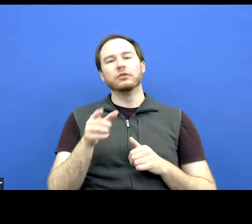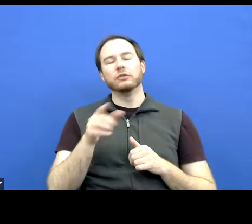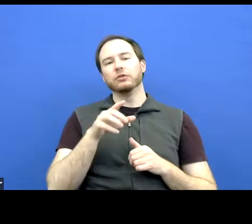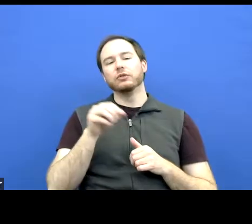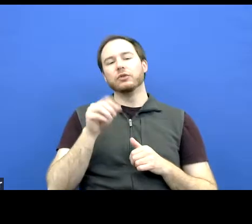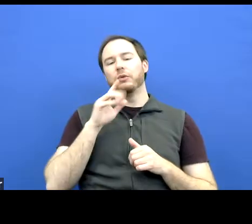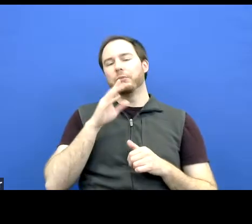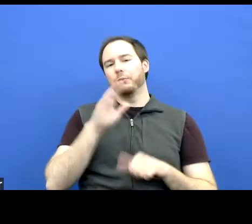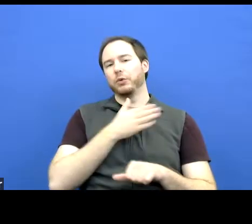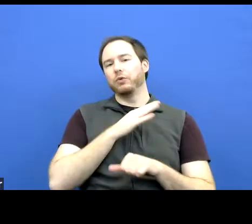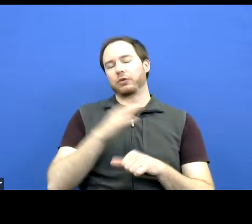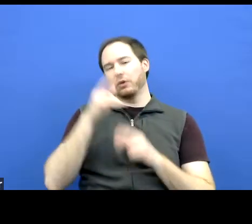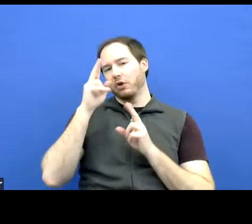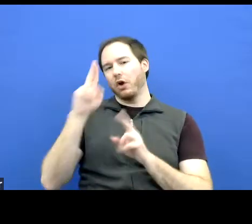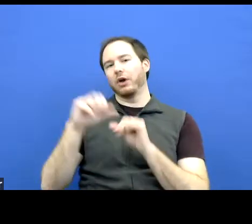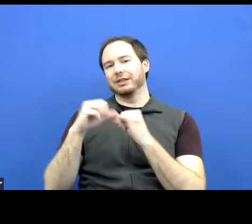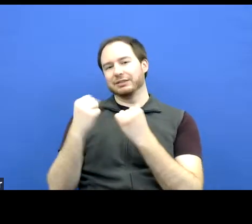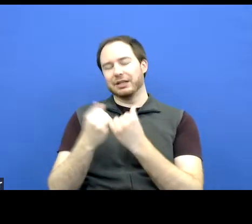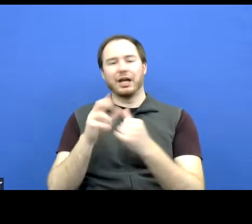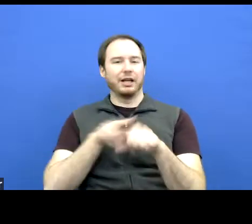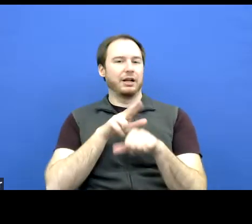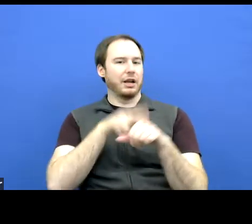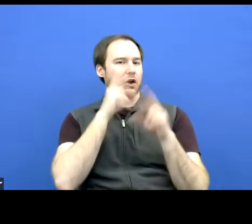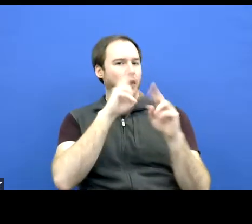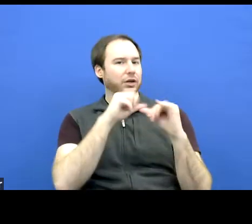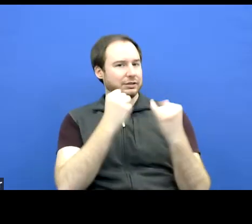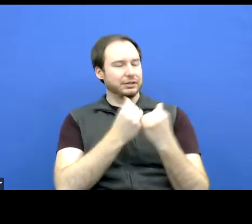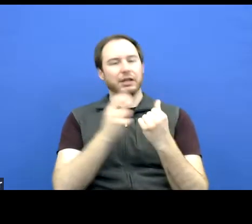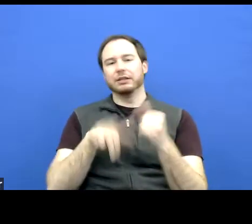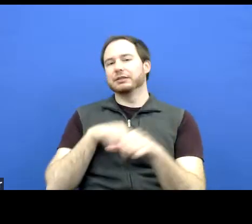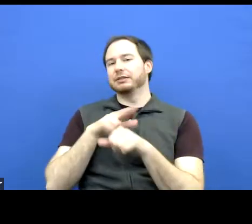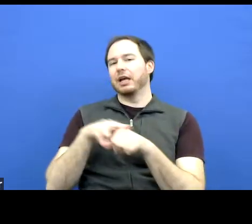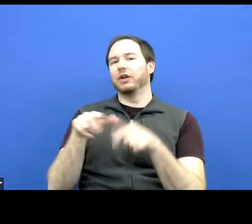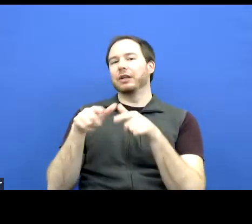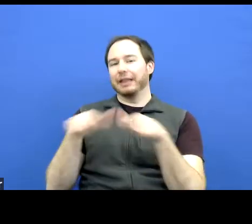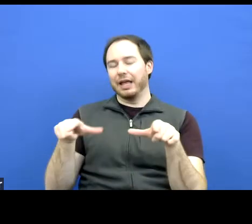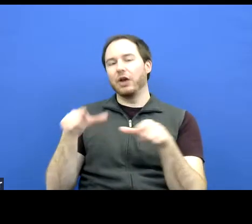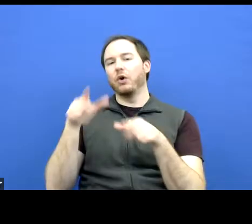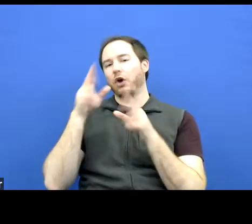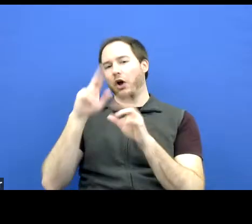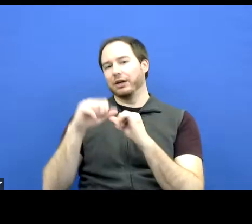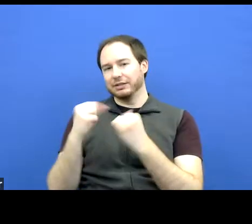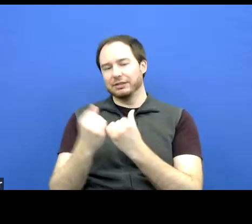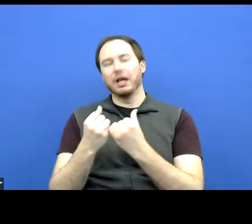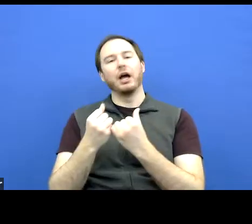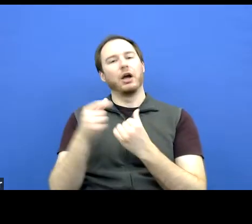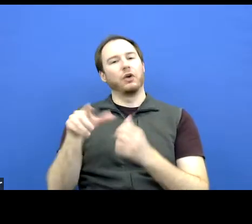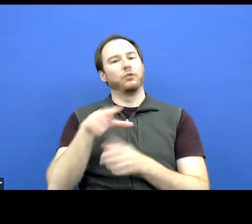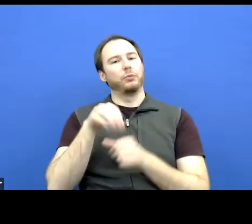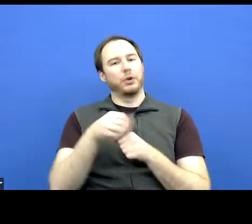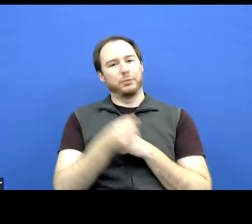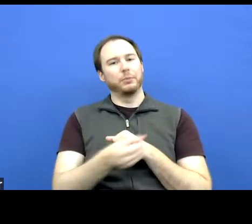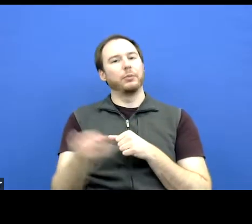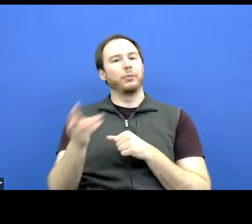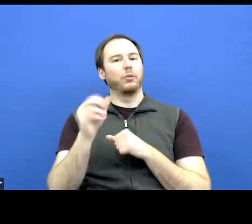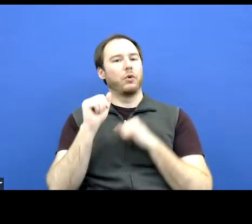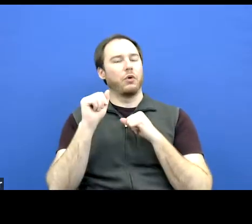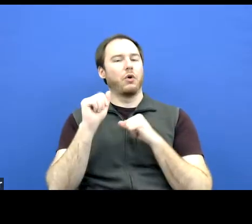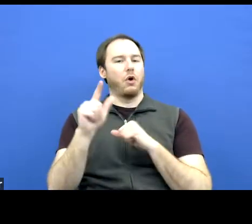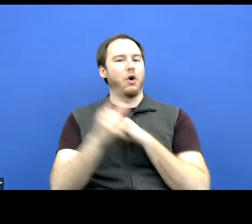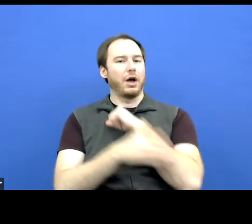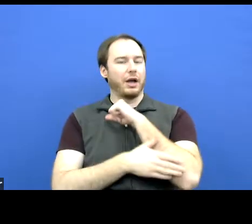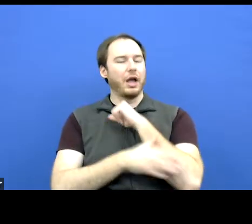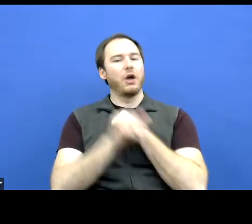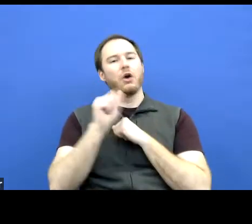Honor Society, National Honor Society, the National Language Honor Society, was a member of the multiple all-county and